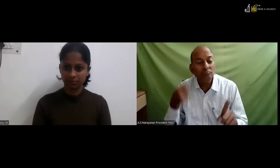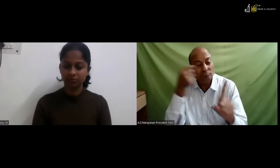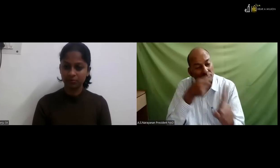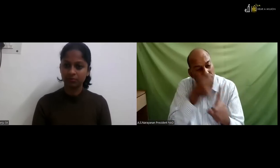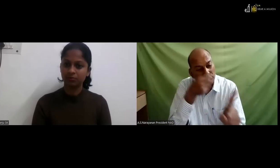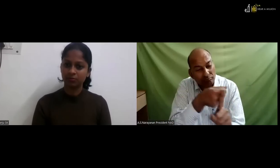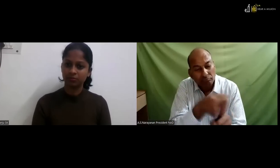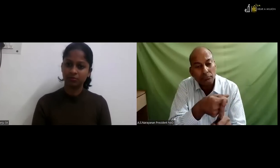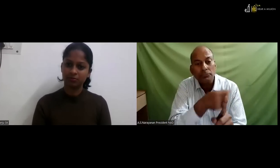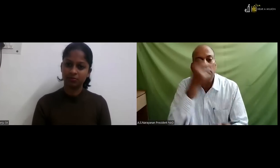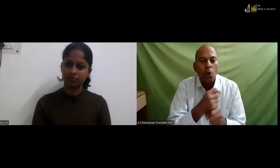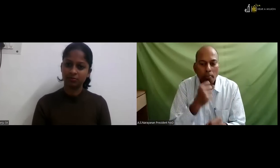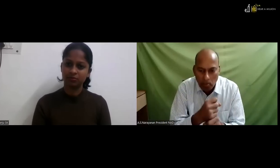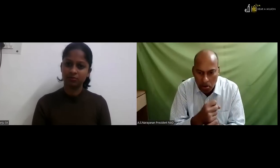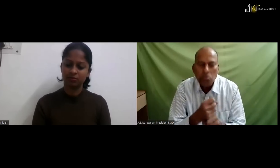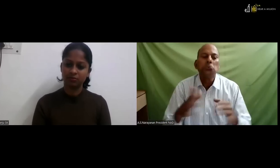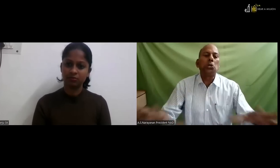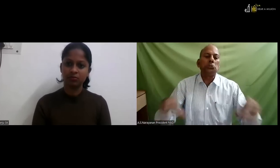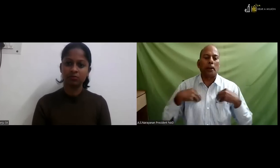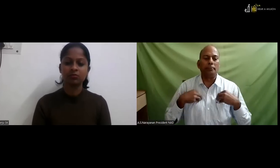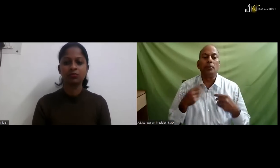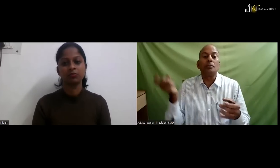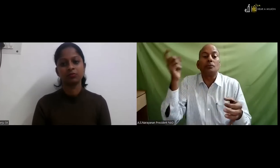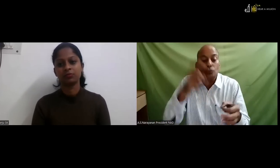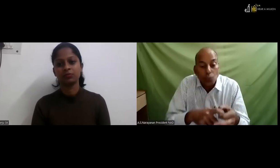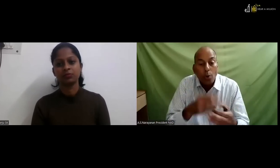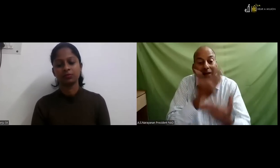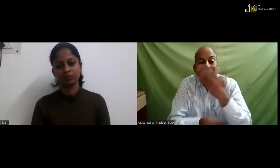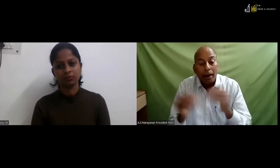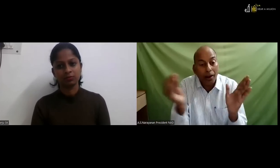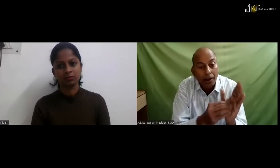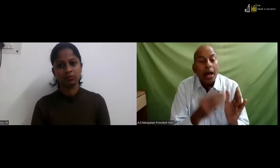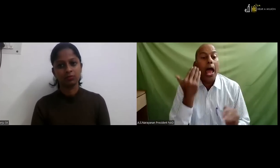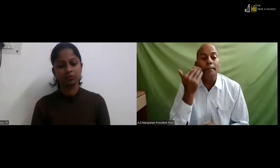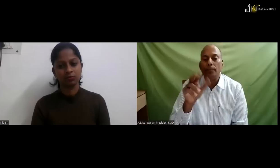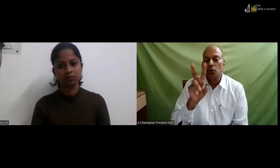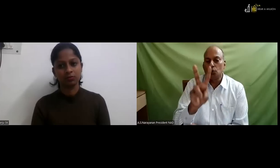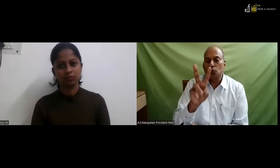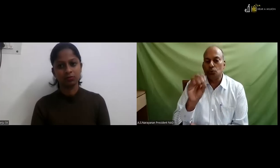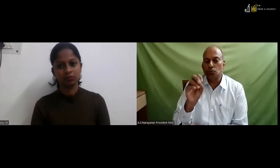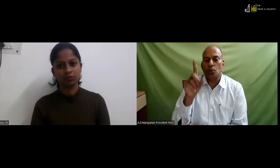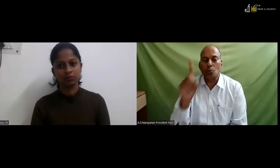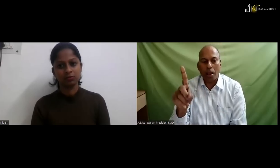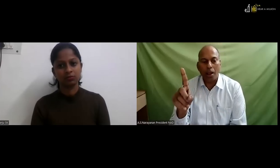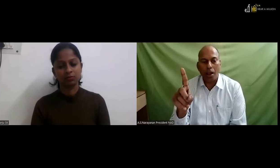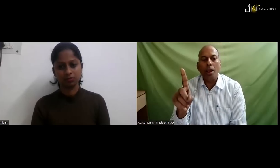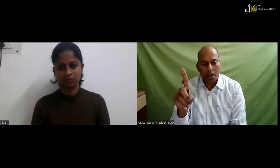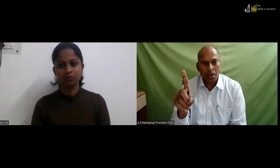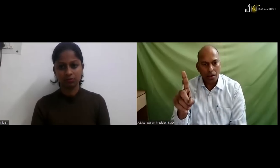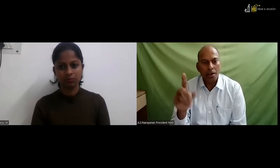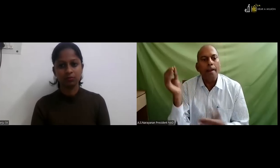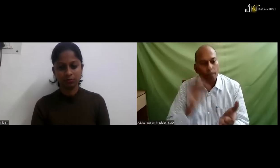And Javed, whose sign name is this, he is been into it like he has been advocating since a long